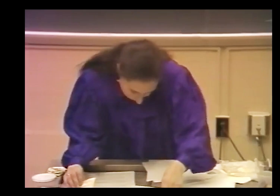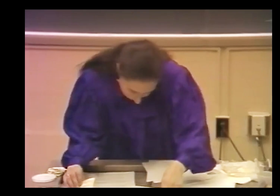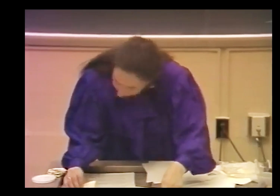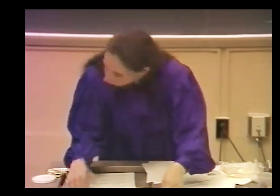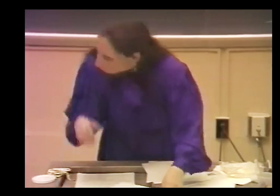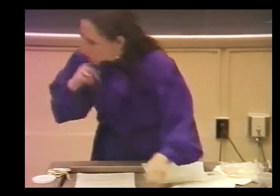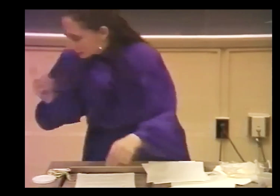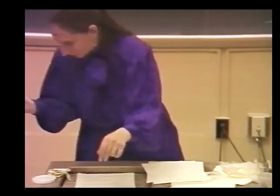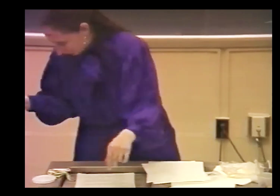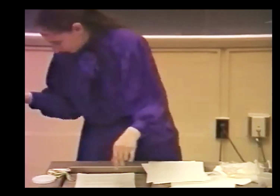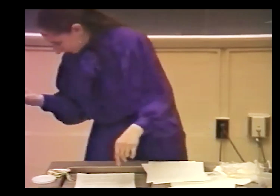Oh,